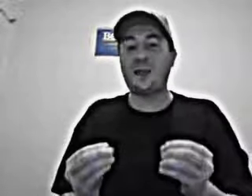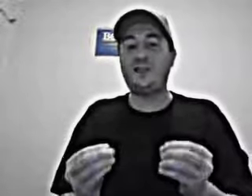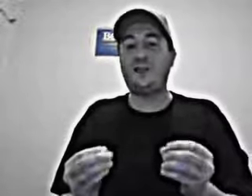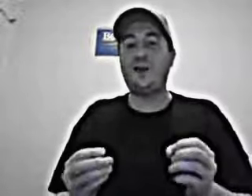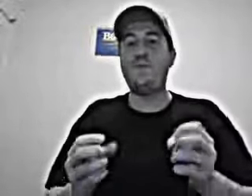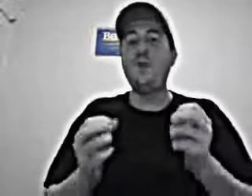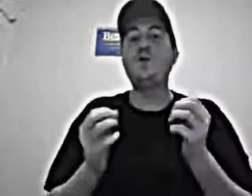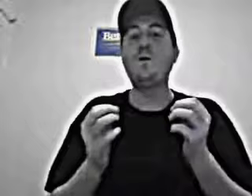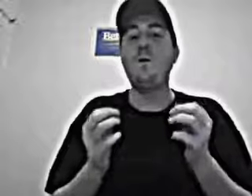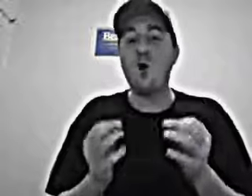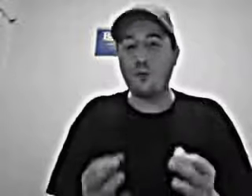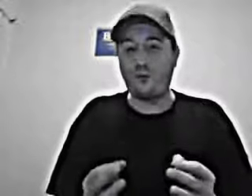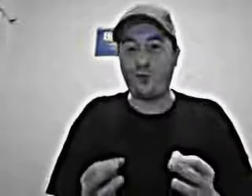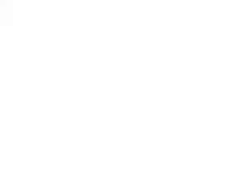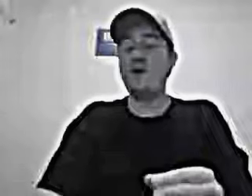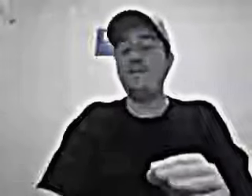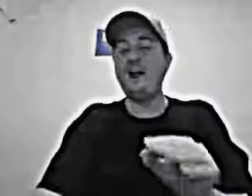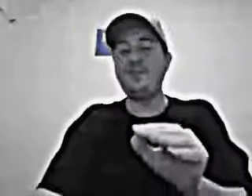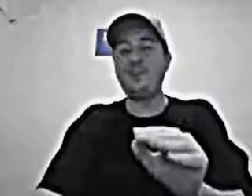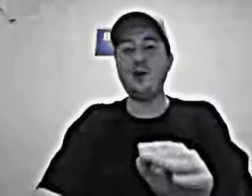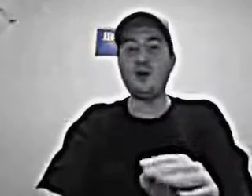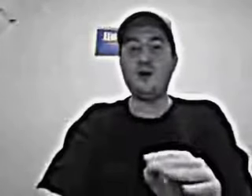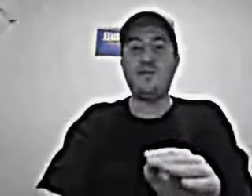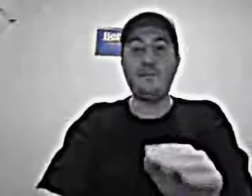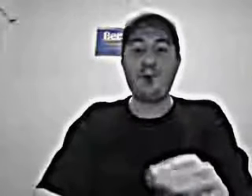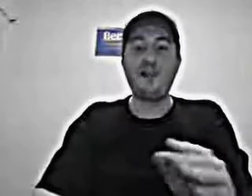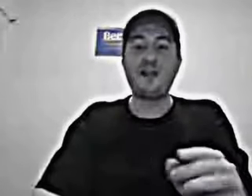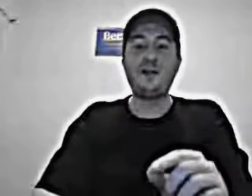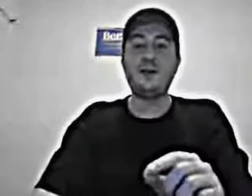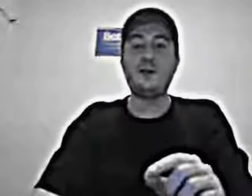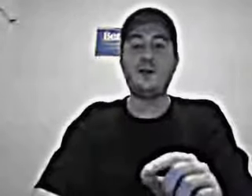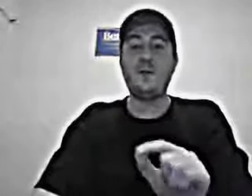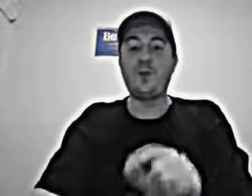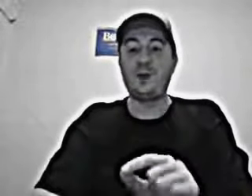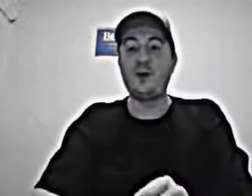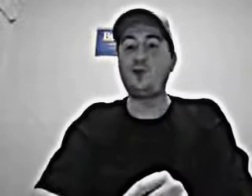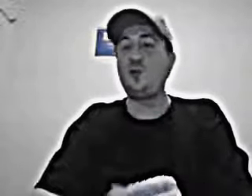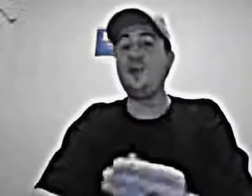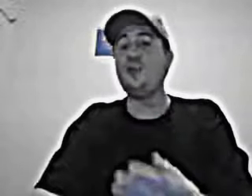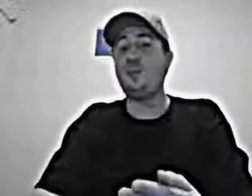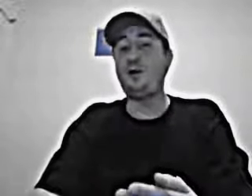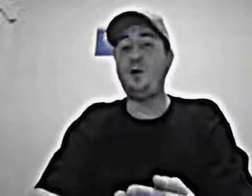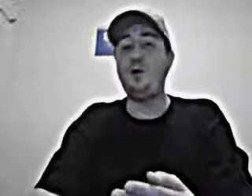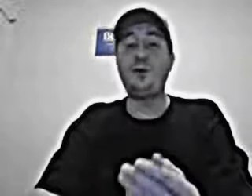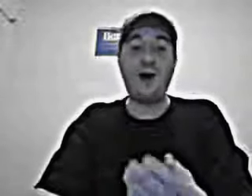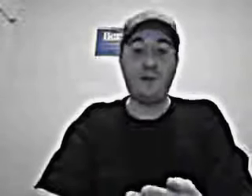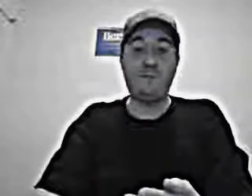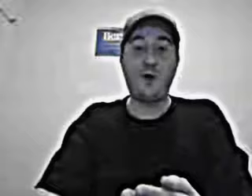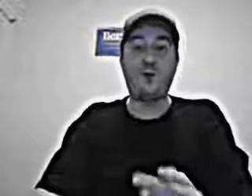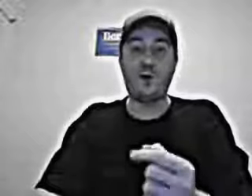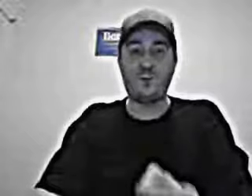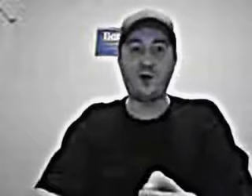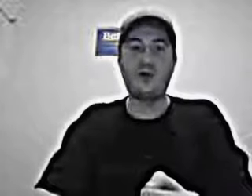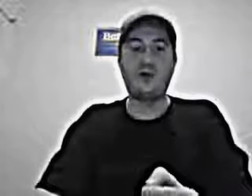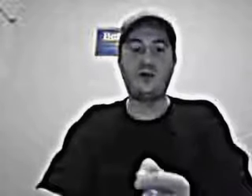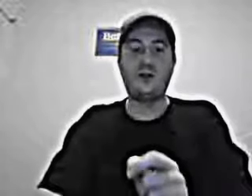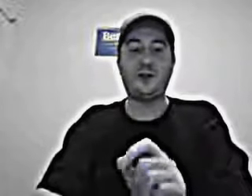our freedom we're more free not for sure if Bernie Sanders is going to run for 2020 he's pretty old I would vote for Bernie Sanders again